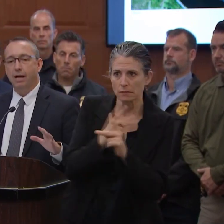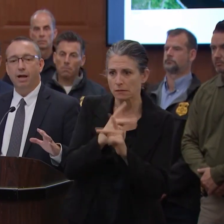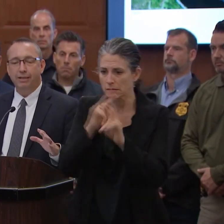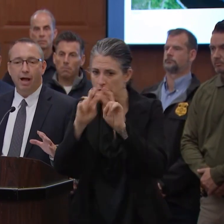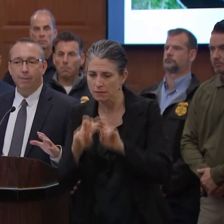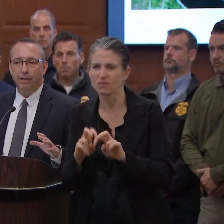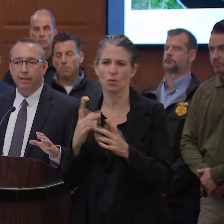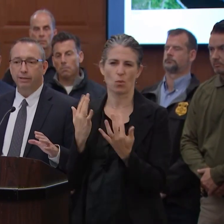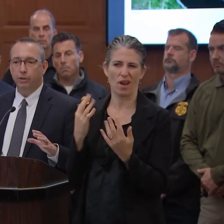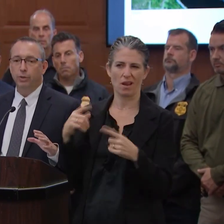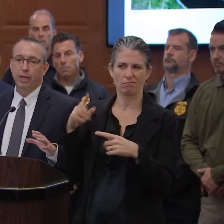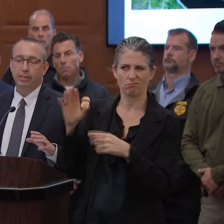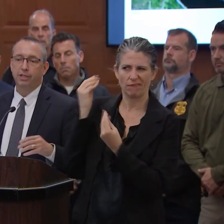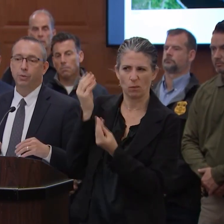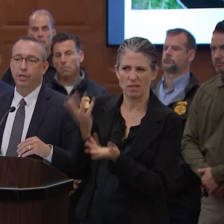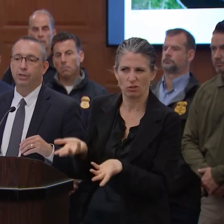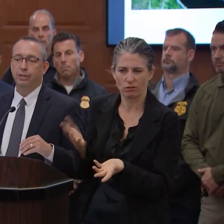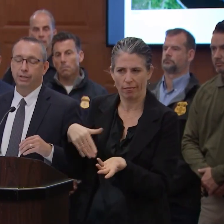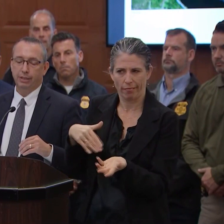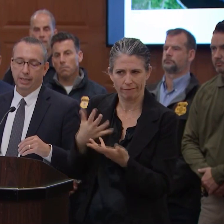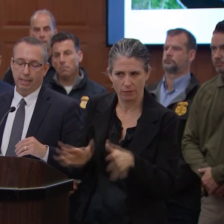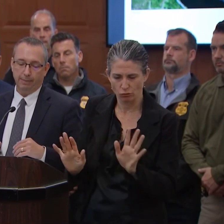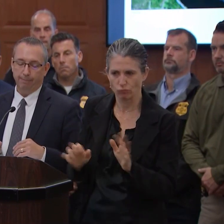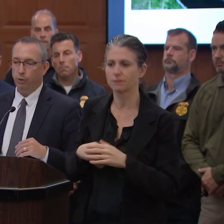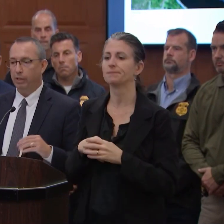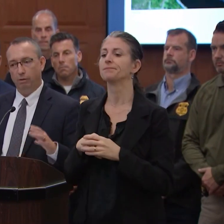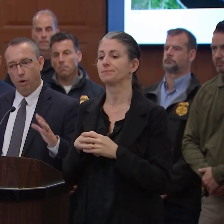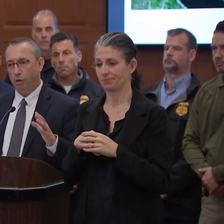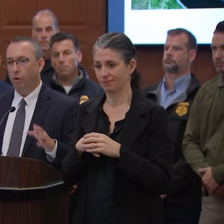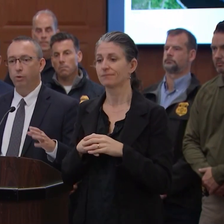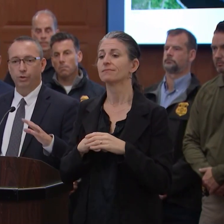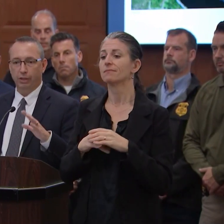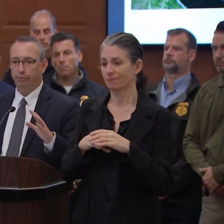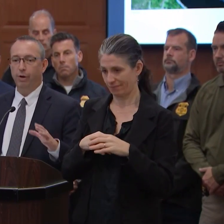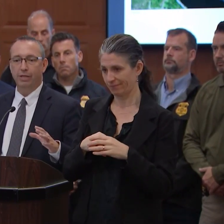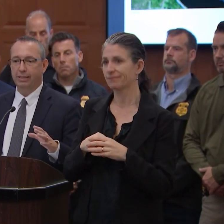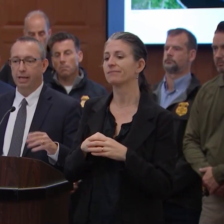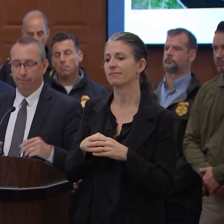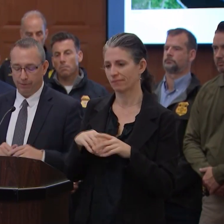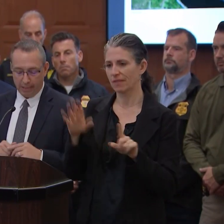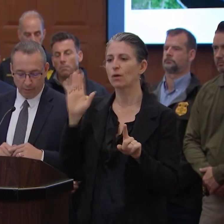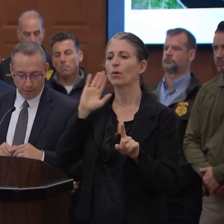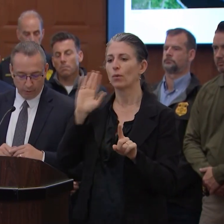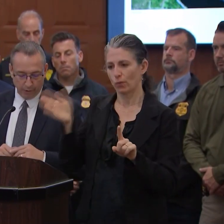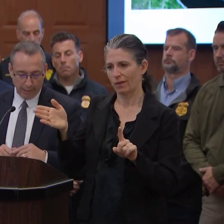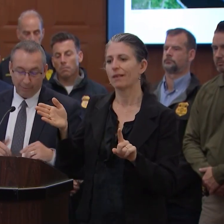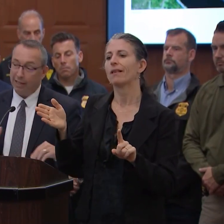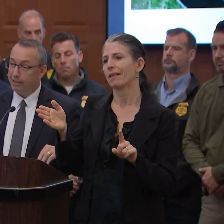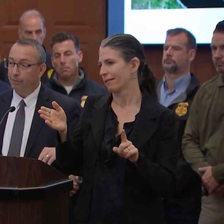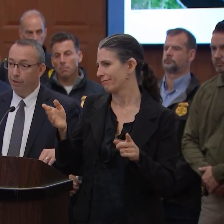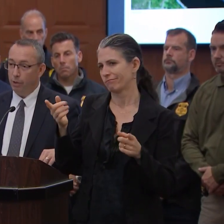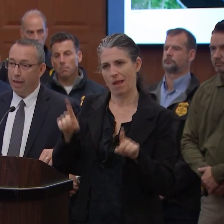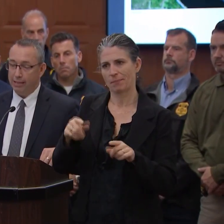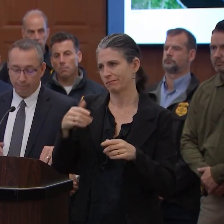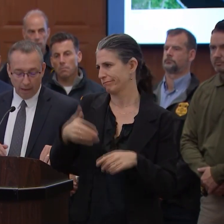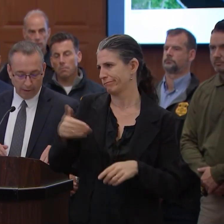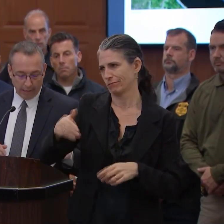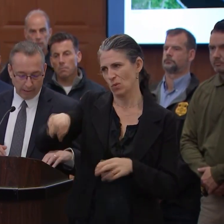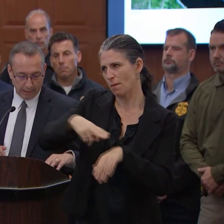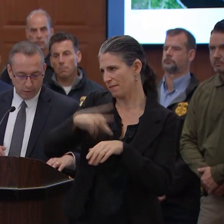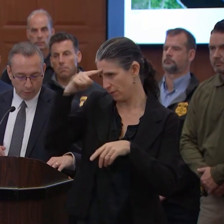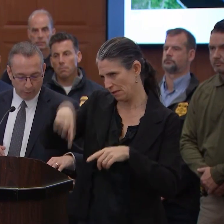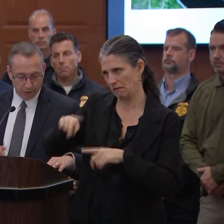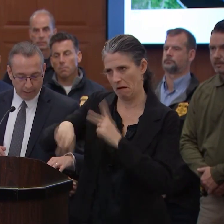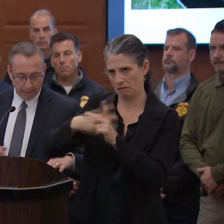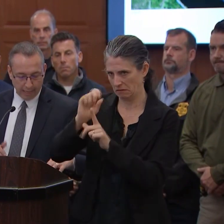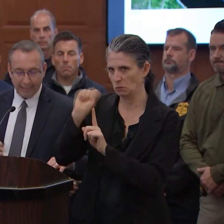That's not uncommon in suicide situations. You get long loads, you get very set up scenarios, but that's something that you asked about, and